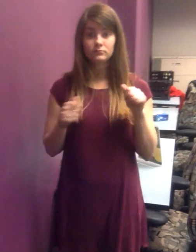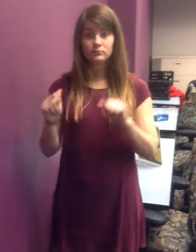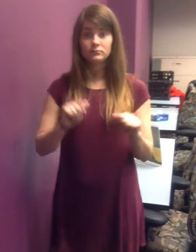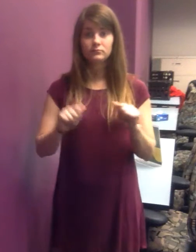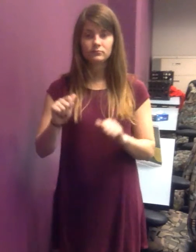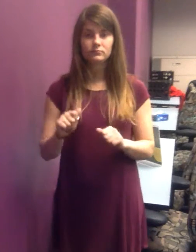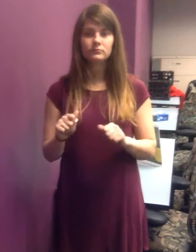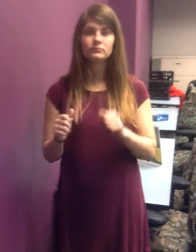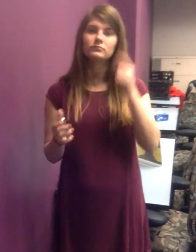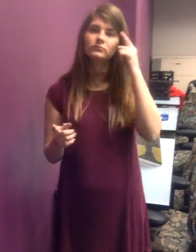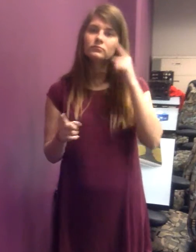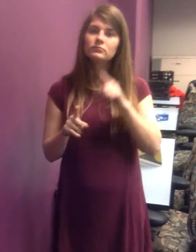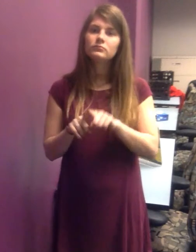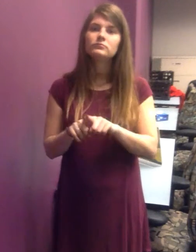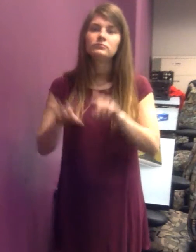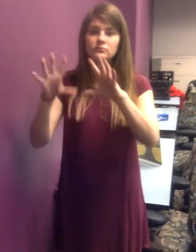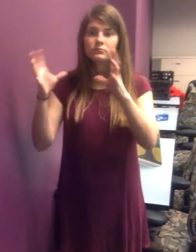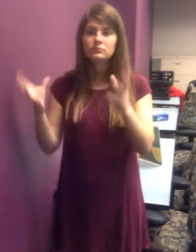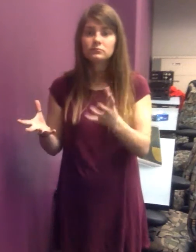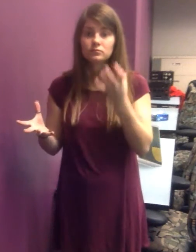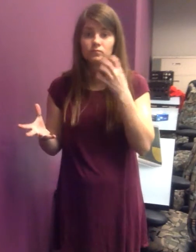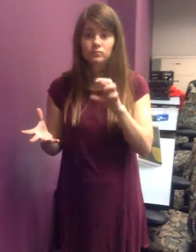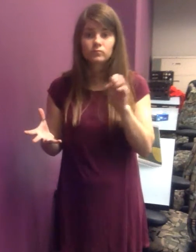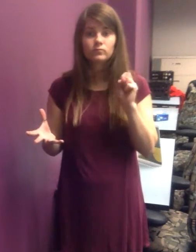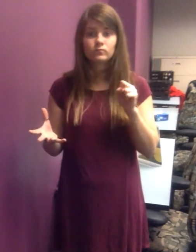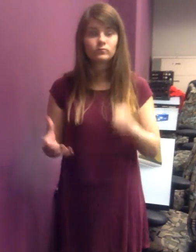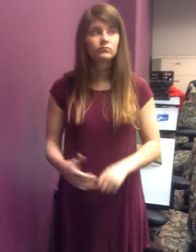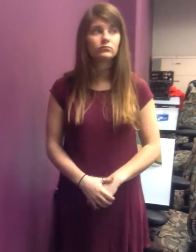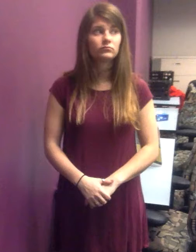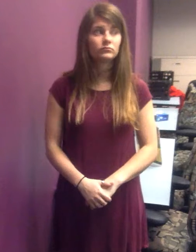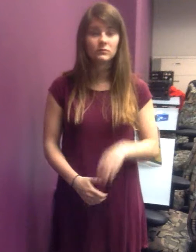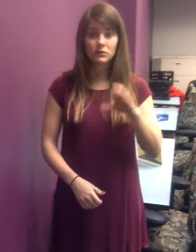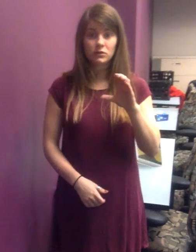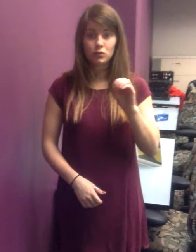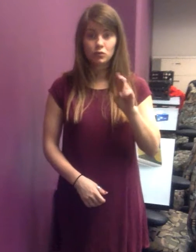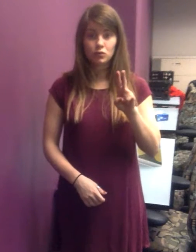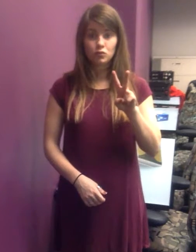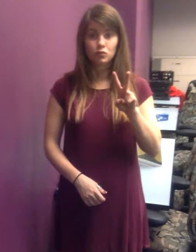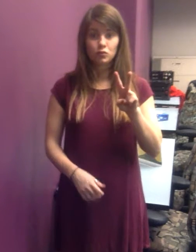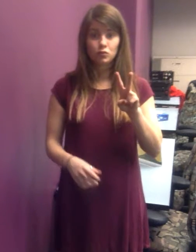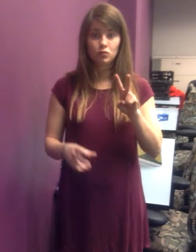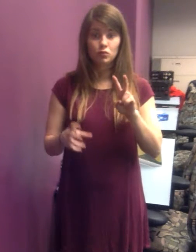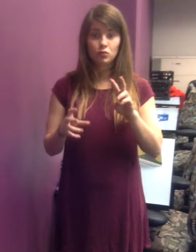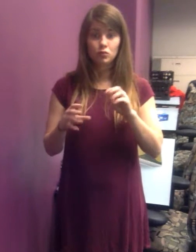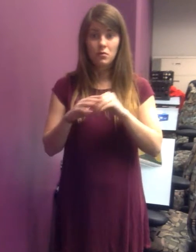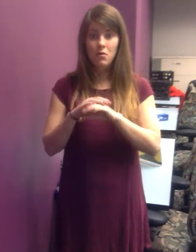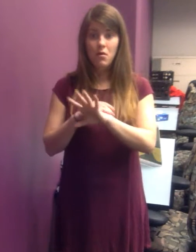CO2 in the atmosphere. He faced a Tea Party rebellion in his primary. I had a big